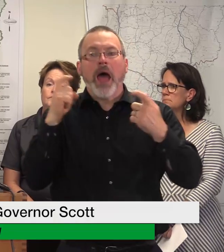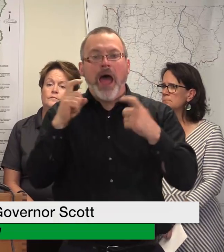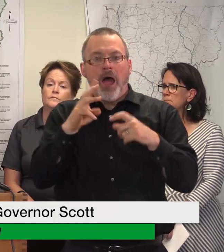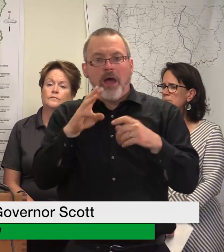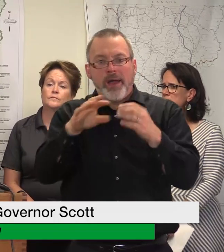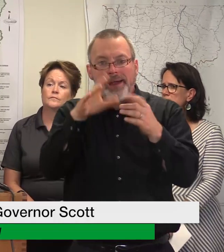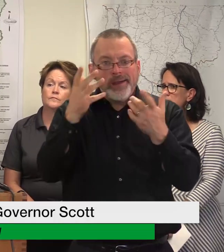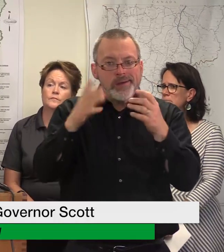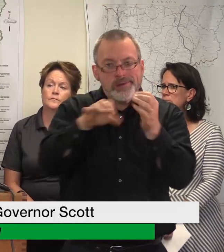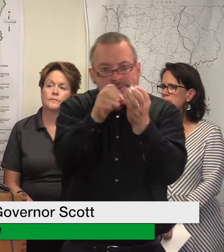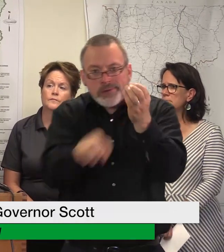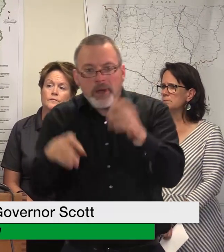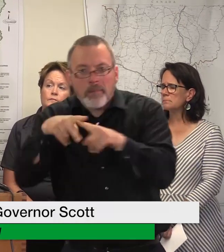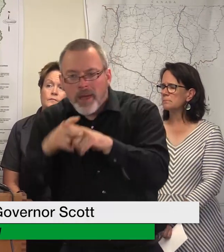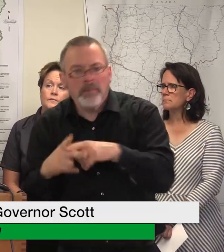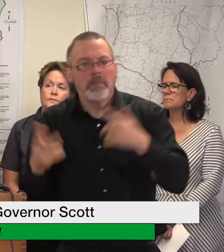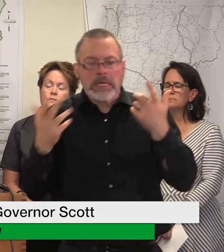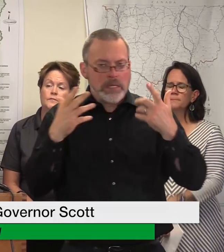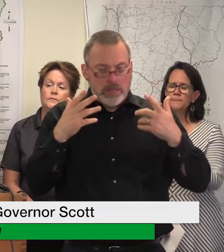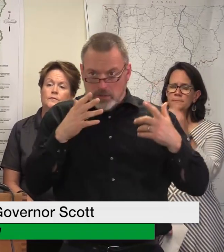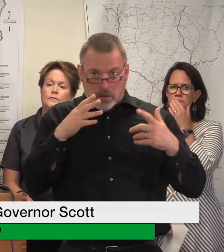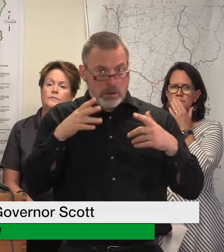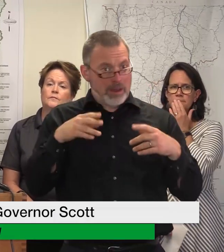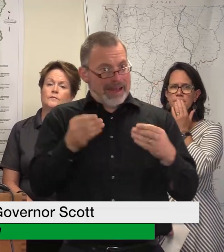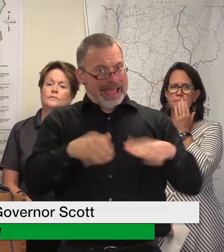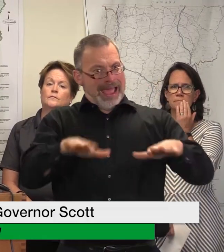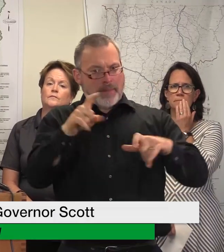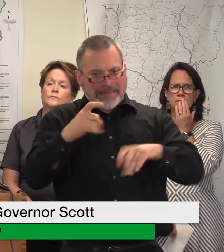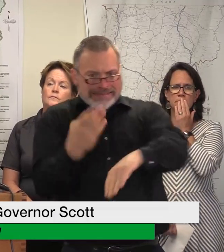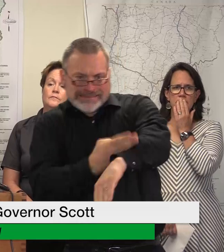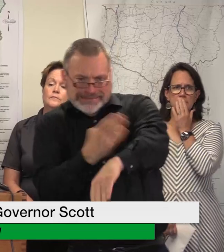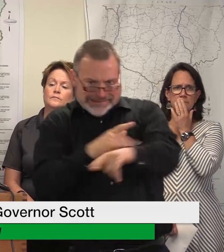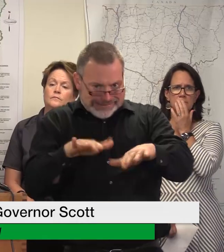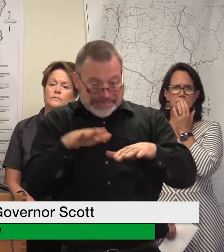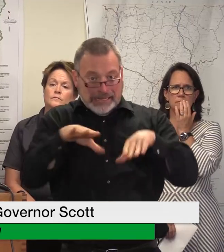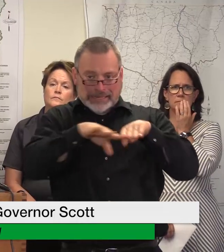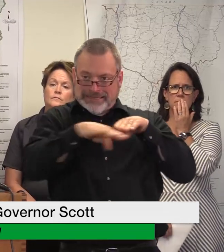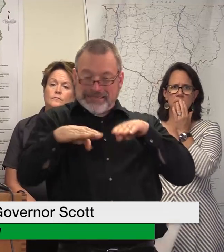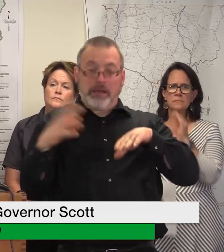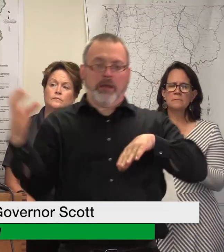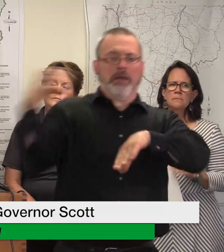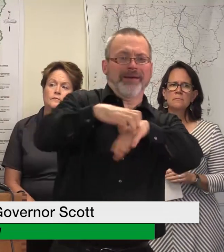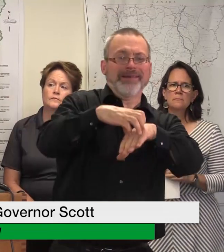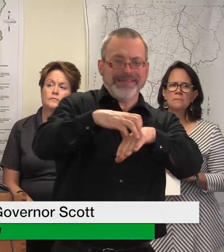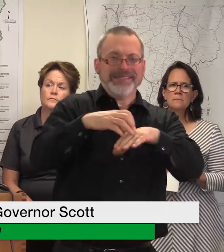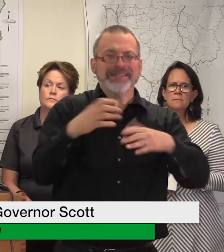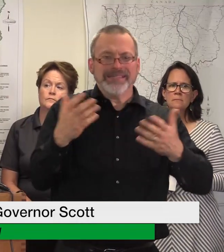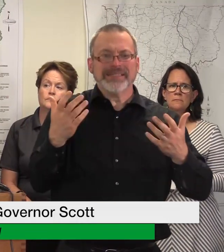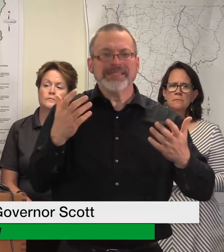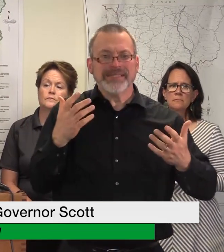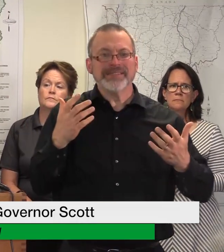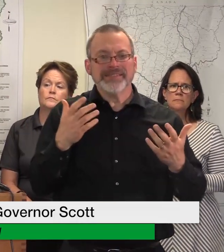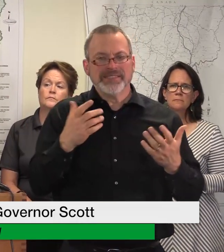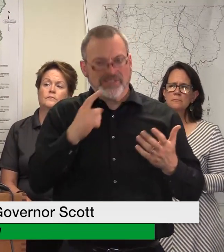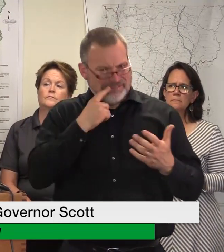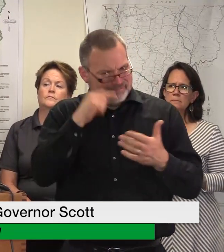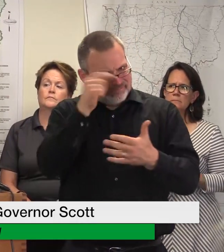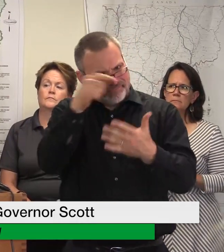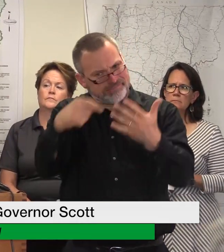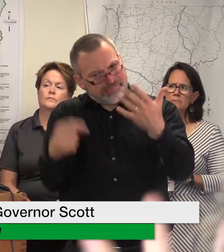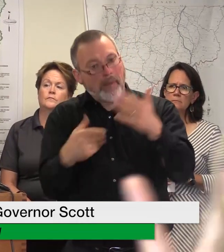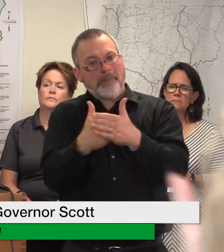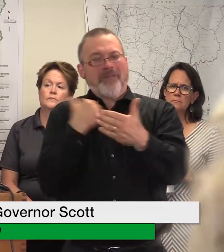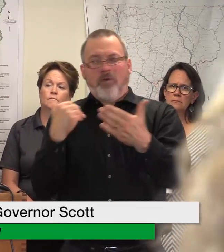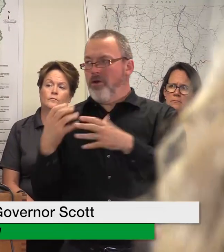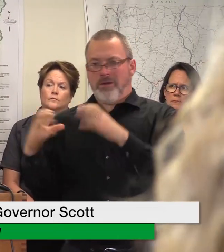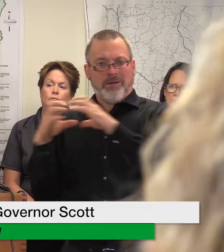suitable location to do that. And it's the question as to how many. I think that's the challenge we're looking at right now across the board is how many people who have